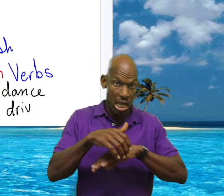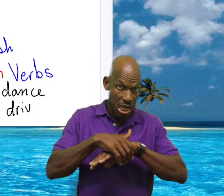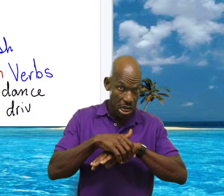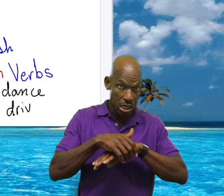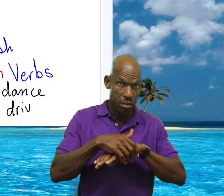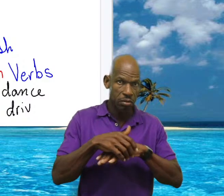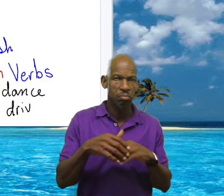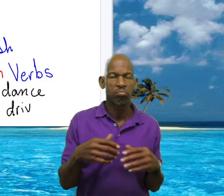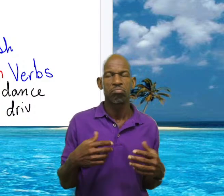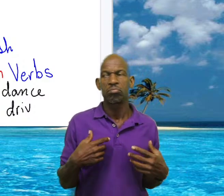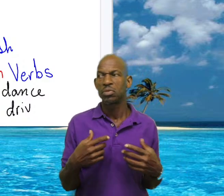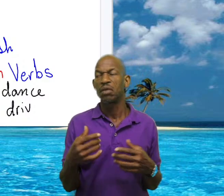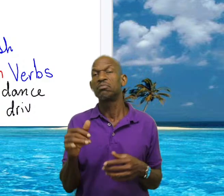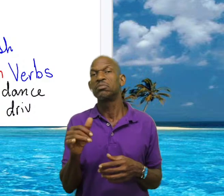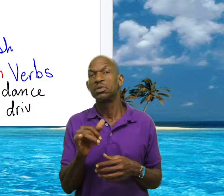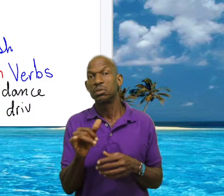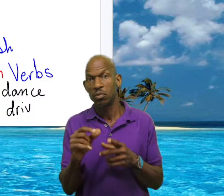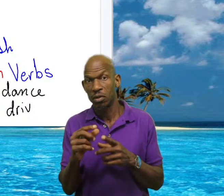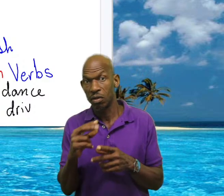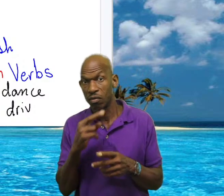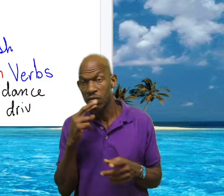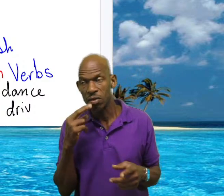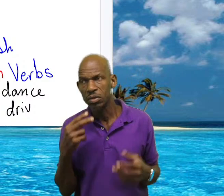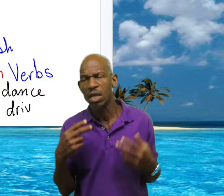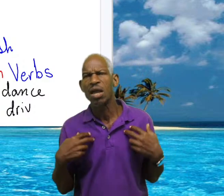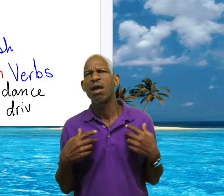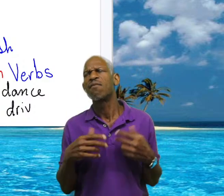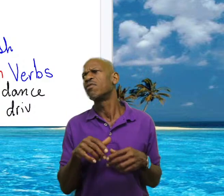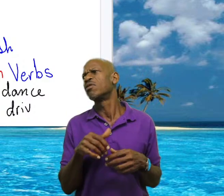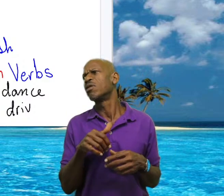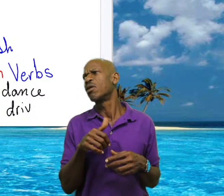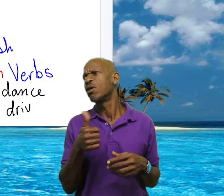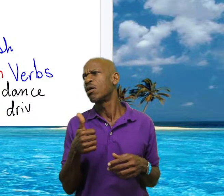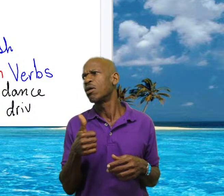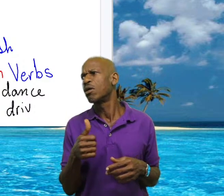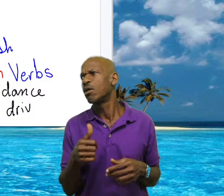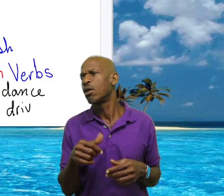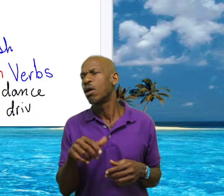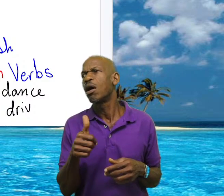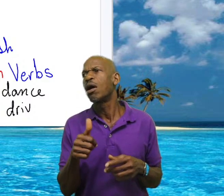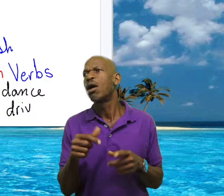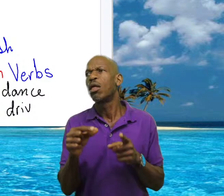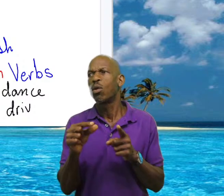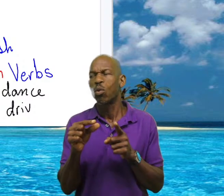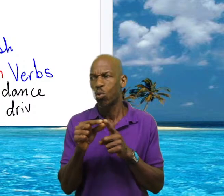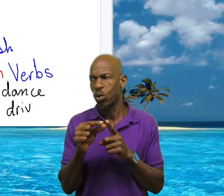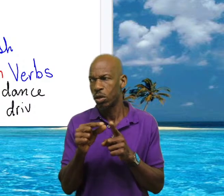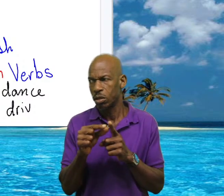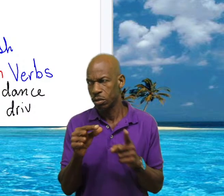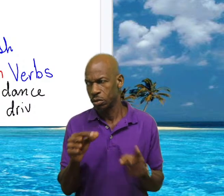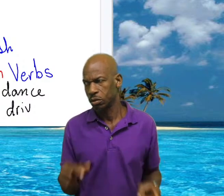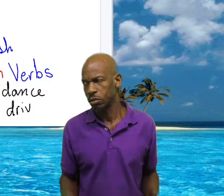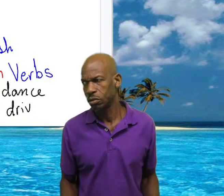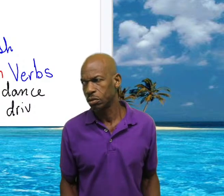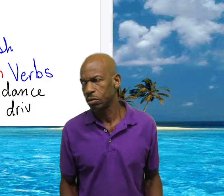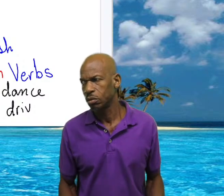on, there are others, there are other words that have the